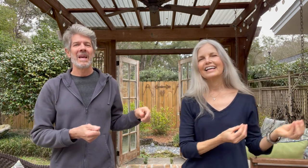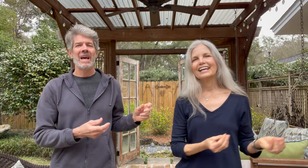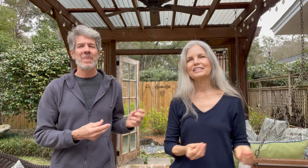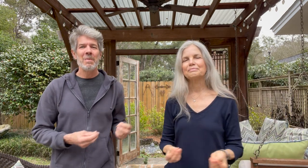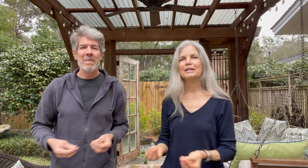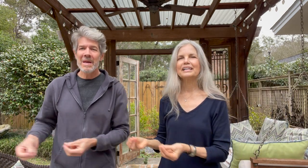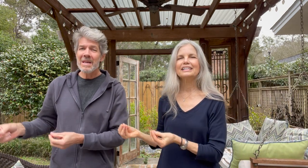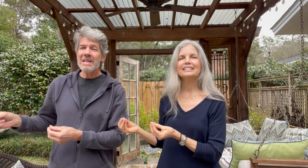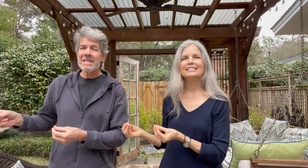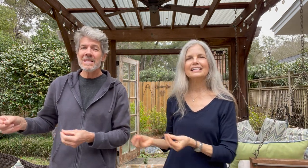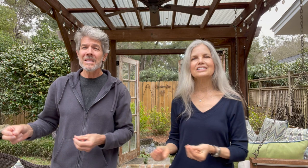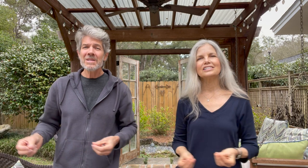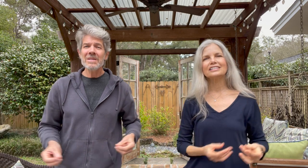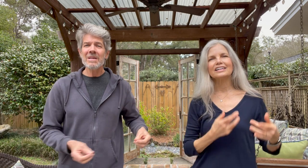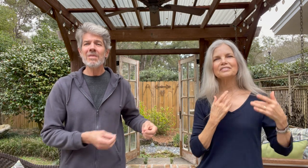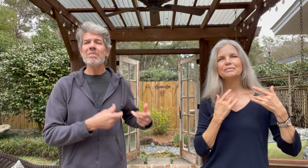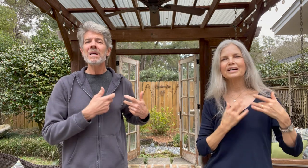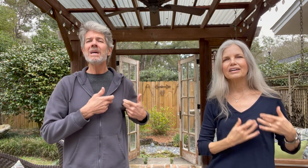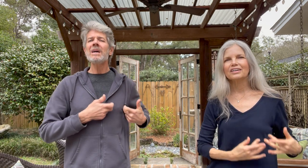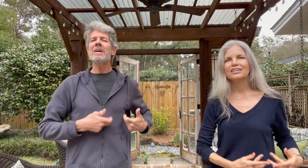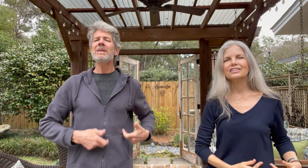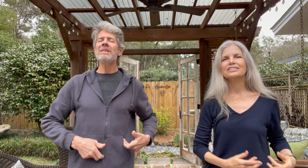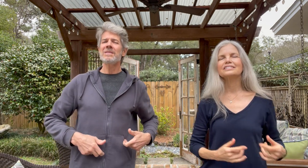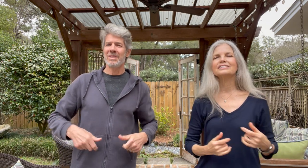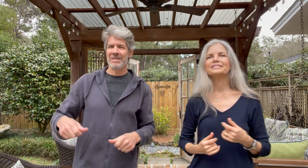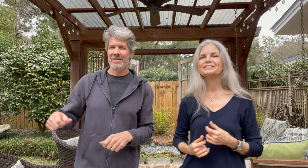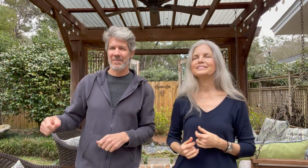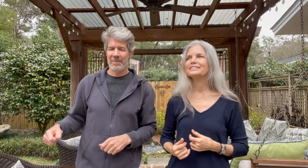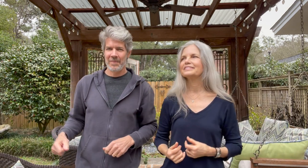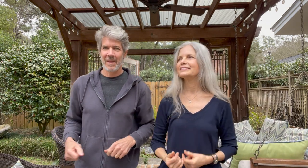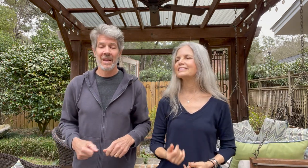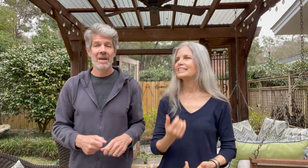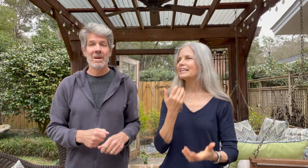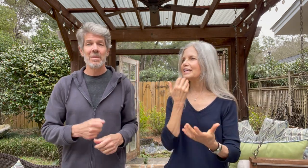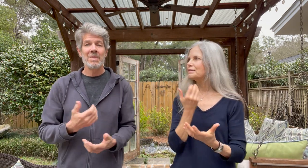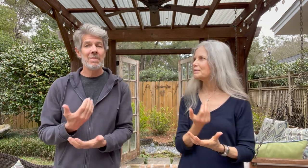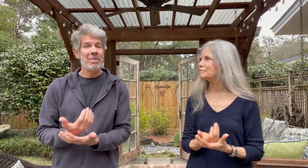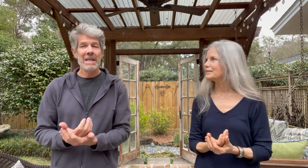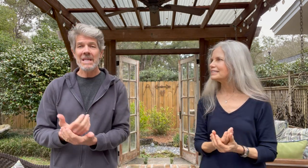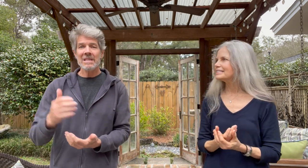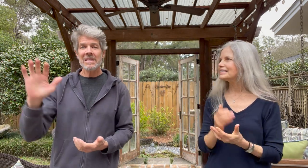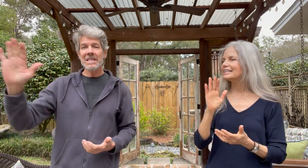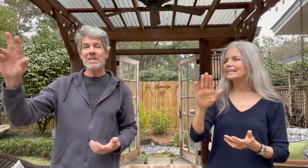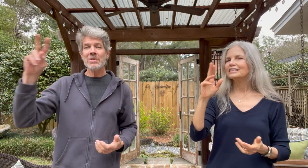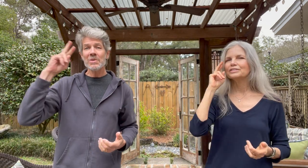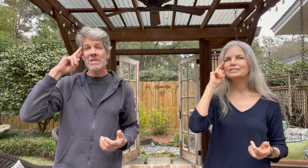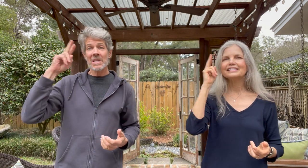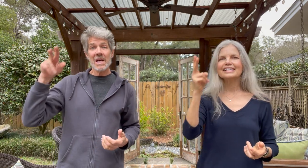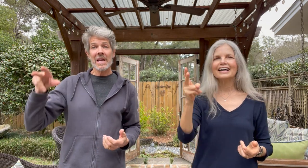and the meditation of my heart be pleasing in your sight.